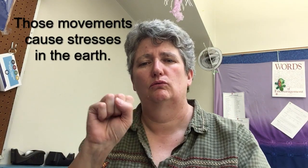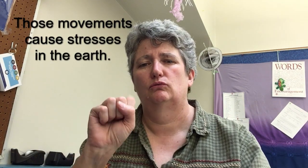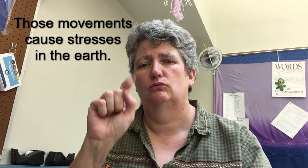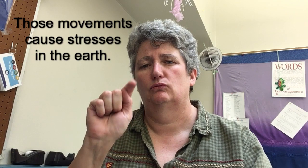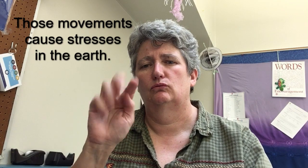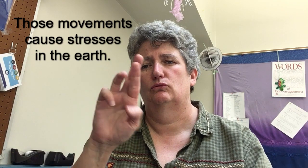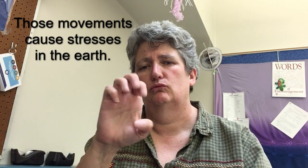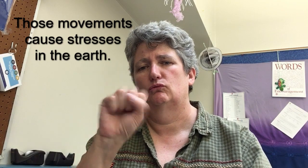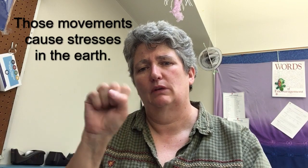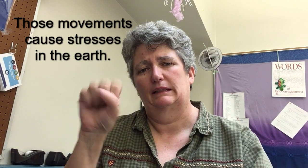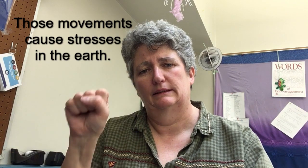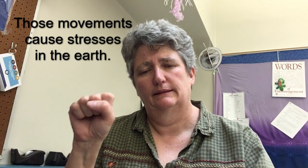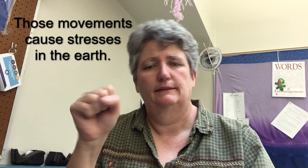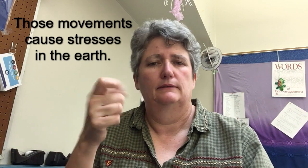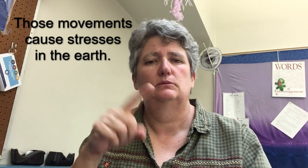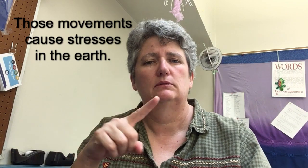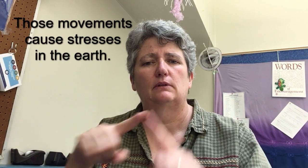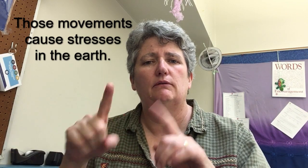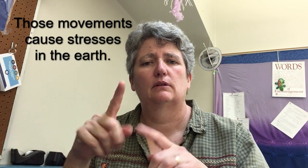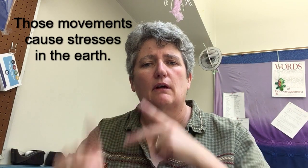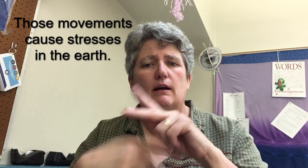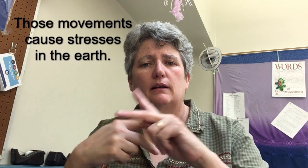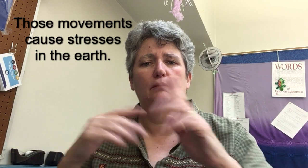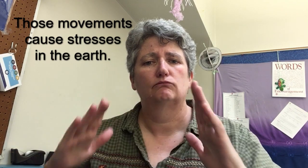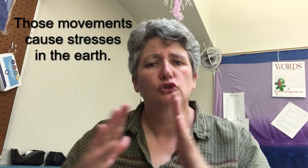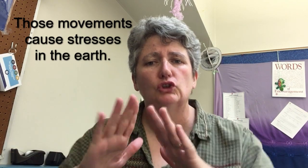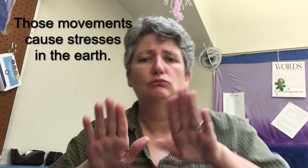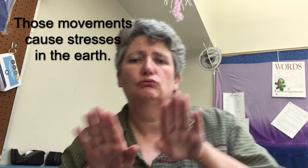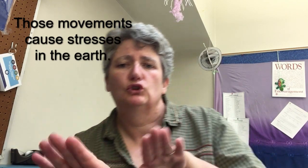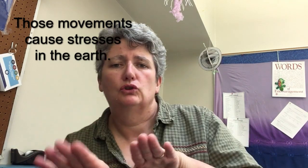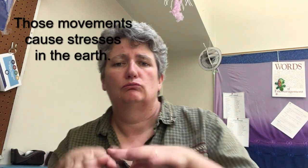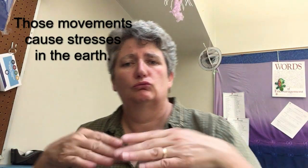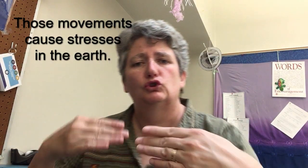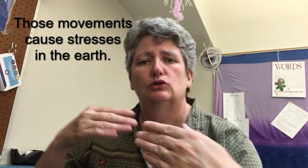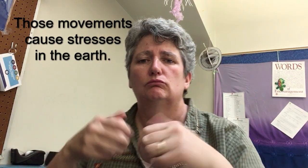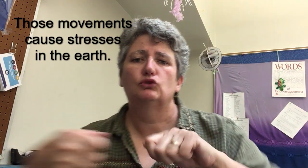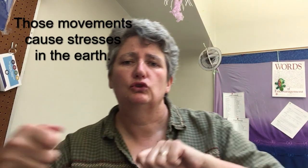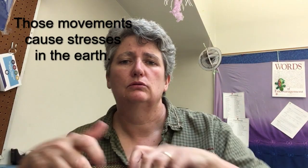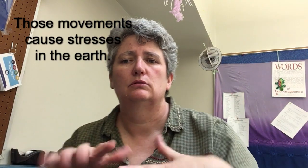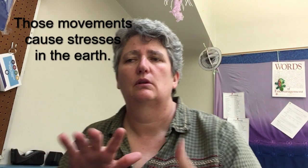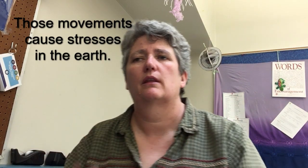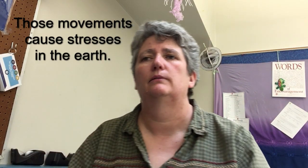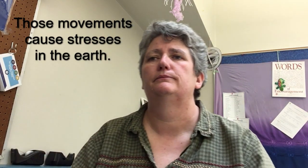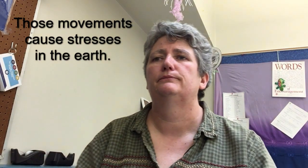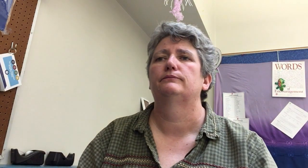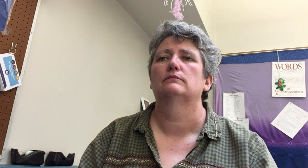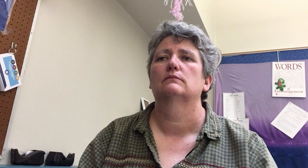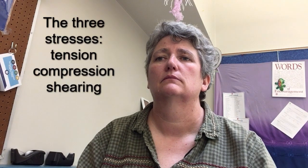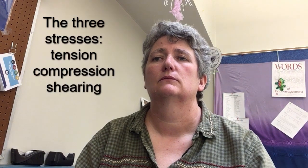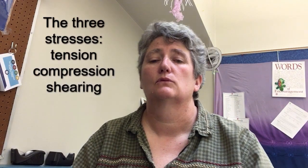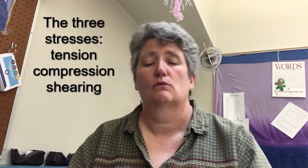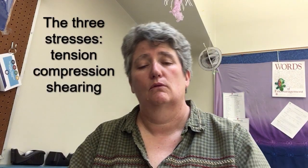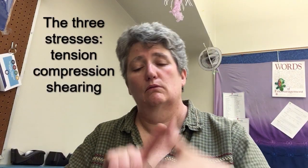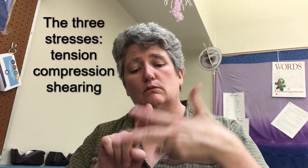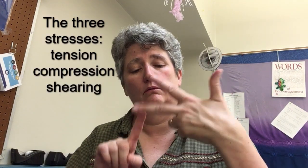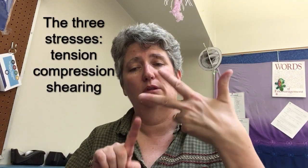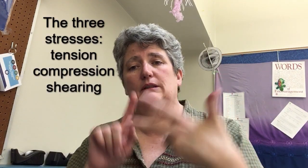And that movement causes stress, or it's called stress. It's different pushing and pulling and